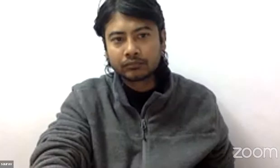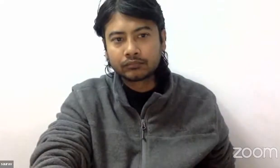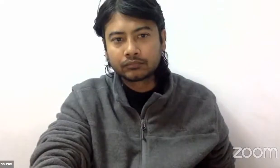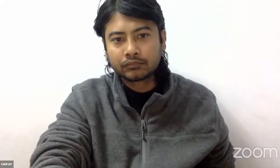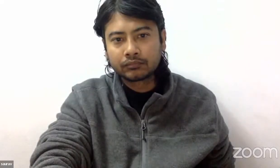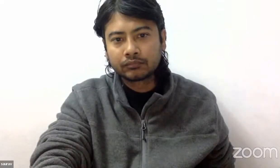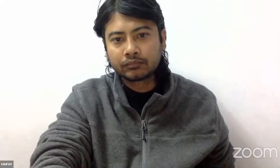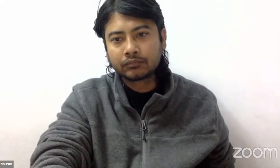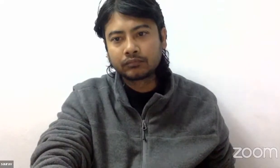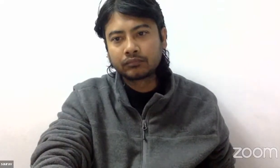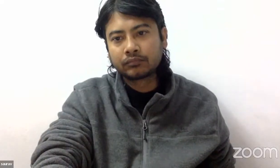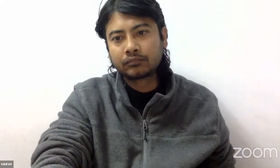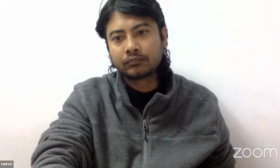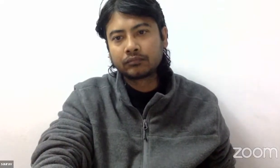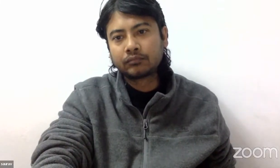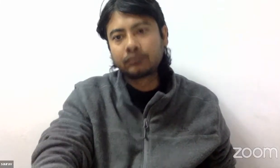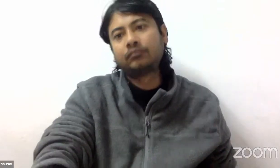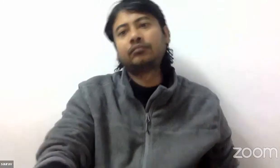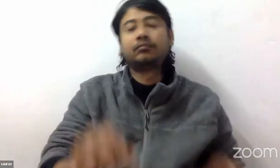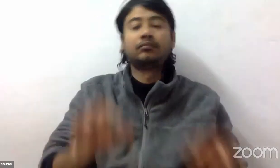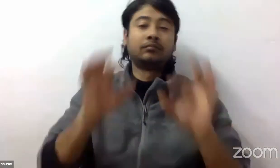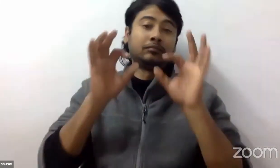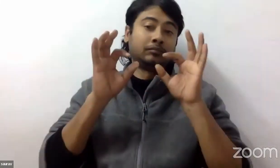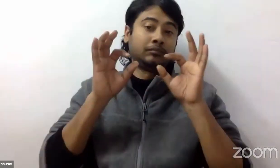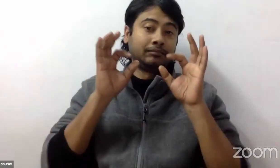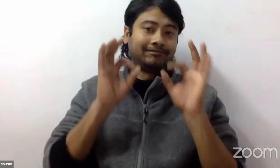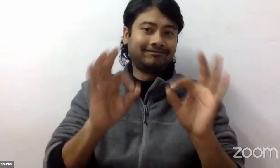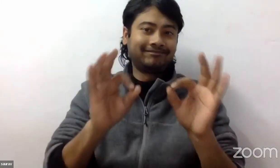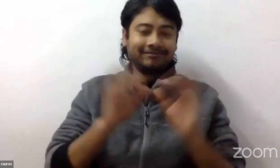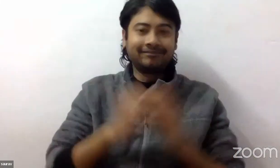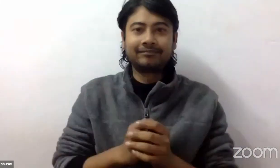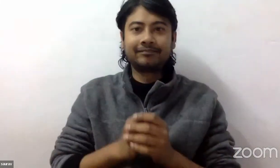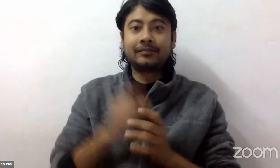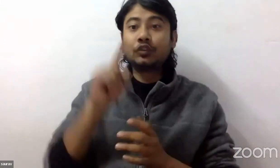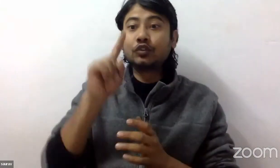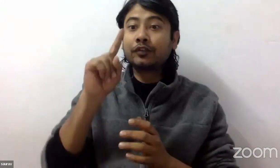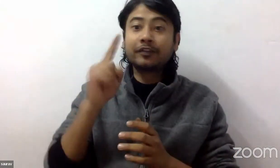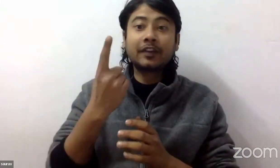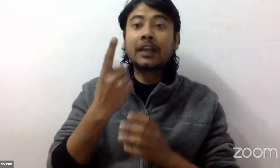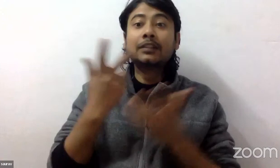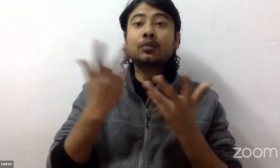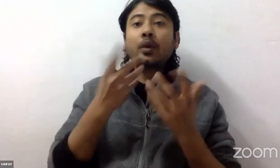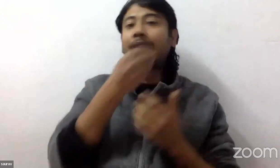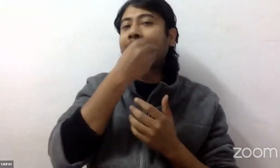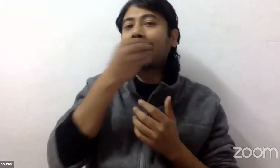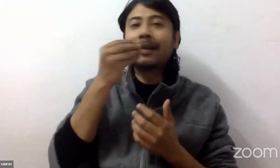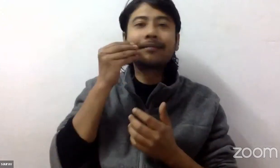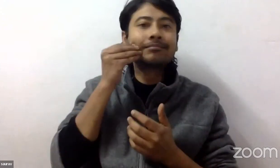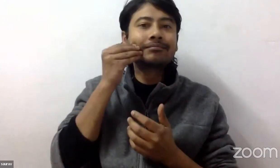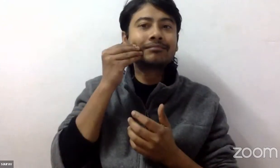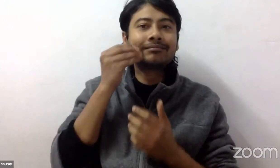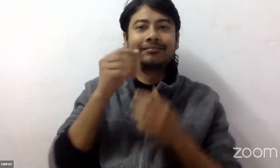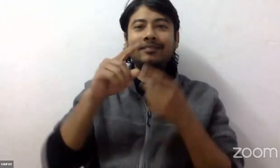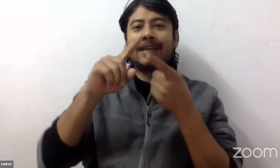So first of all, we are going to trying to understand the meaning of Ekadashi, what exactly Ekadashi